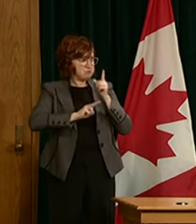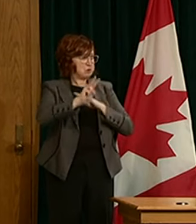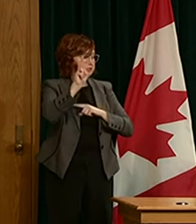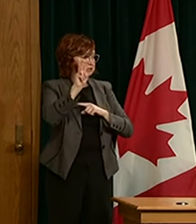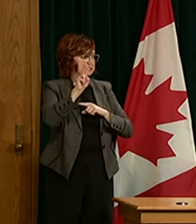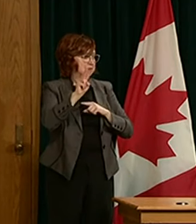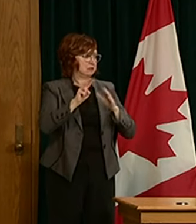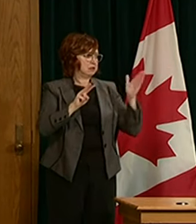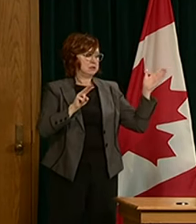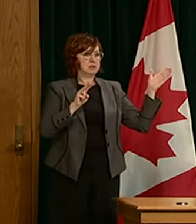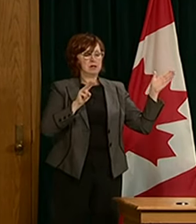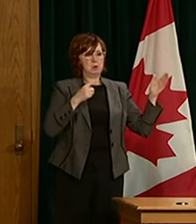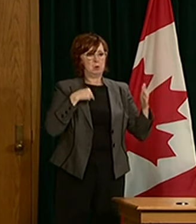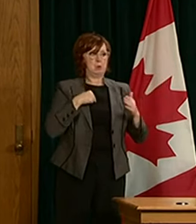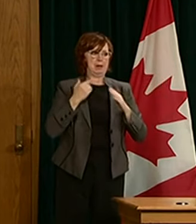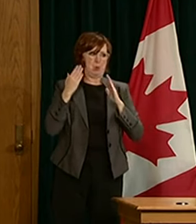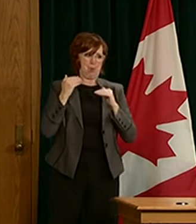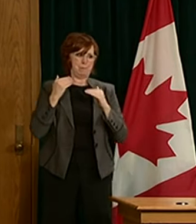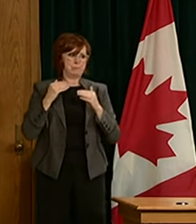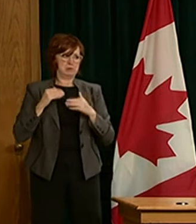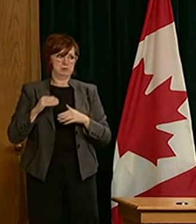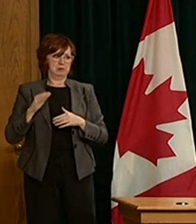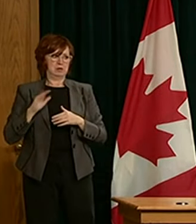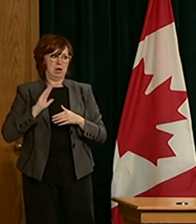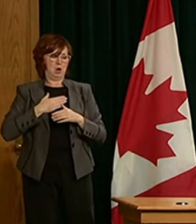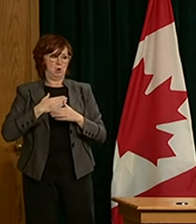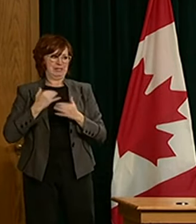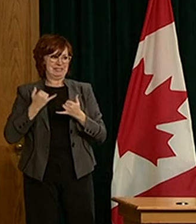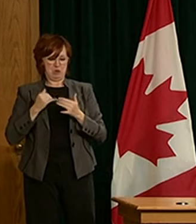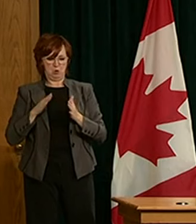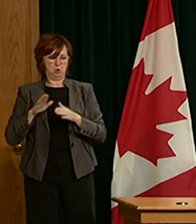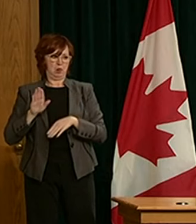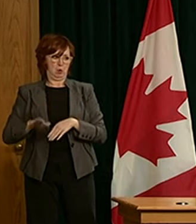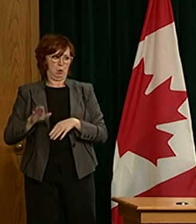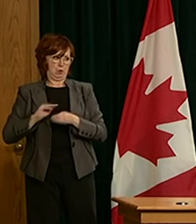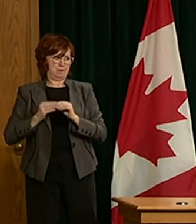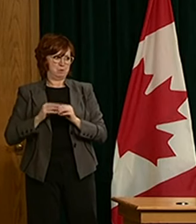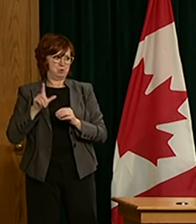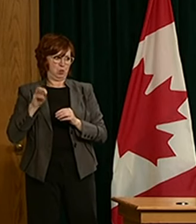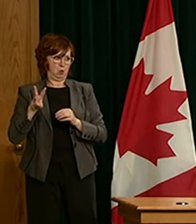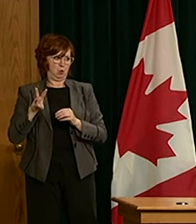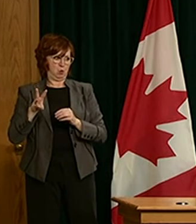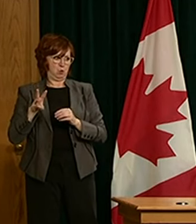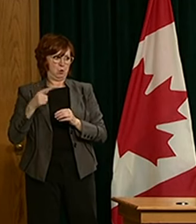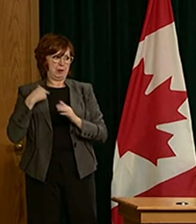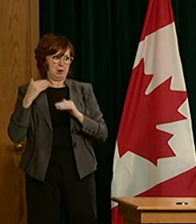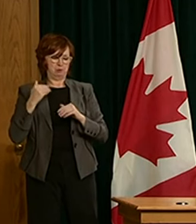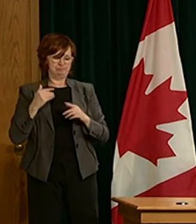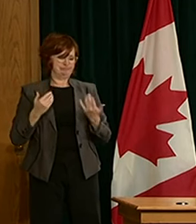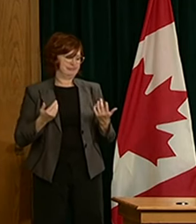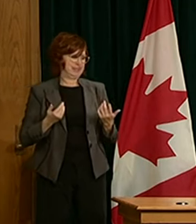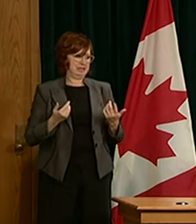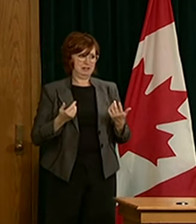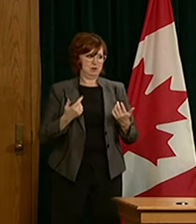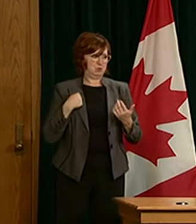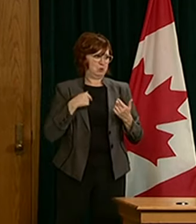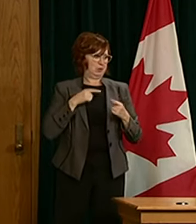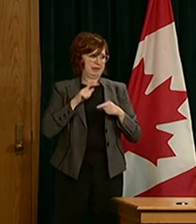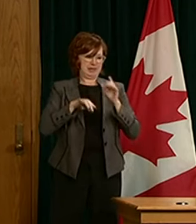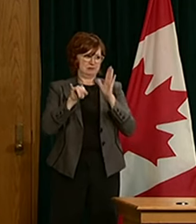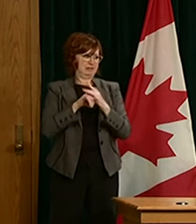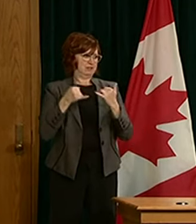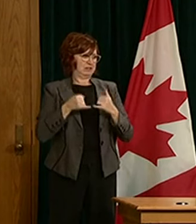Well, we hope that we're actually in that lower prediction or lower planning tool scenario, but it's actually much too early to know.